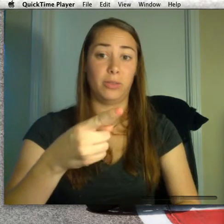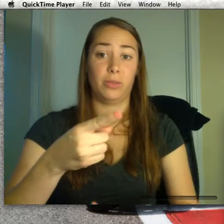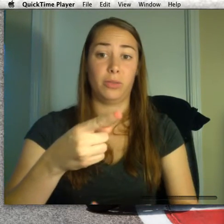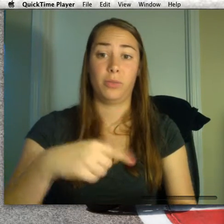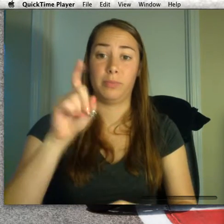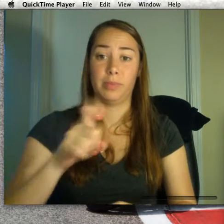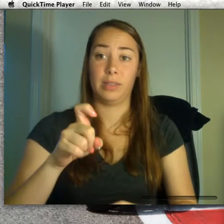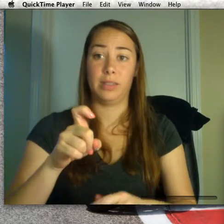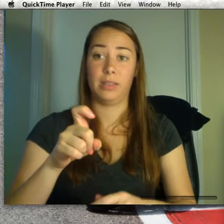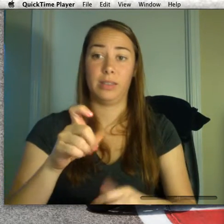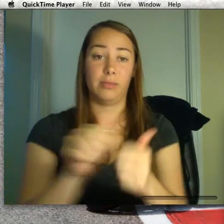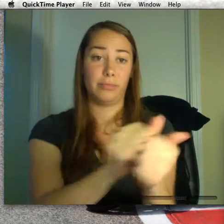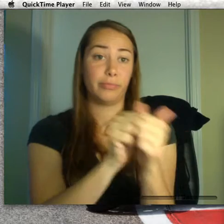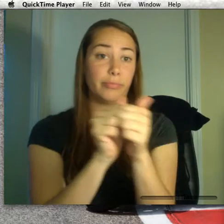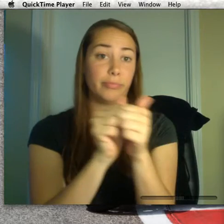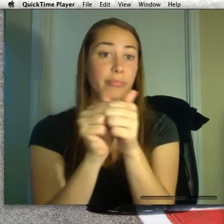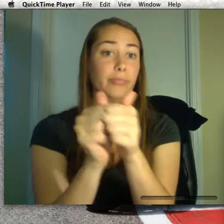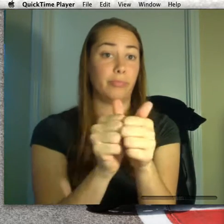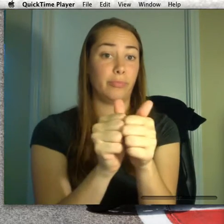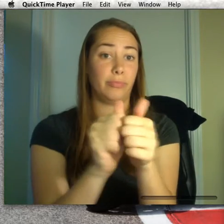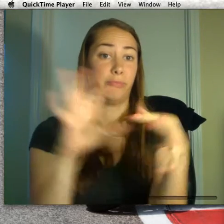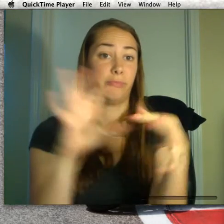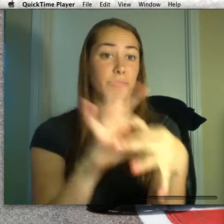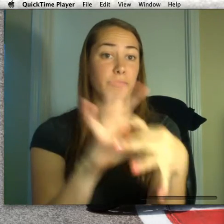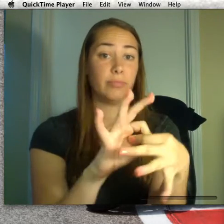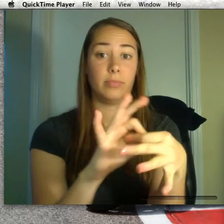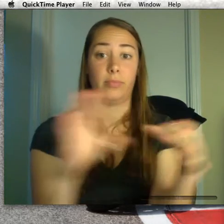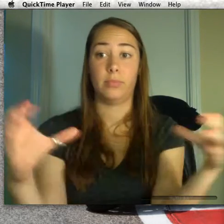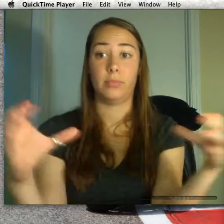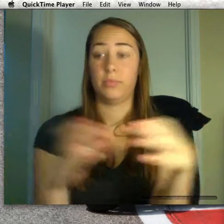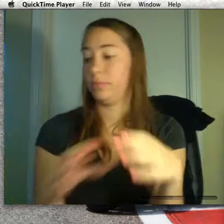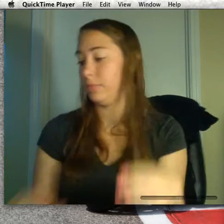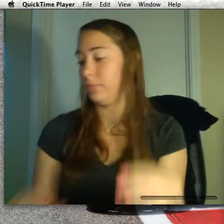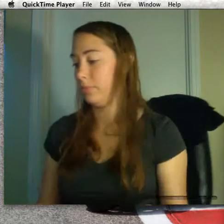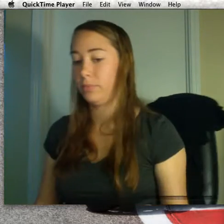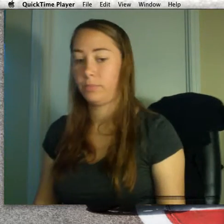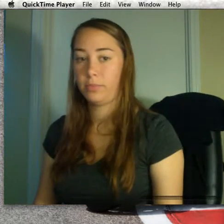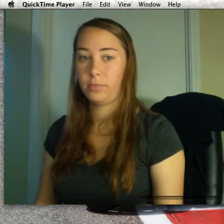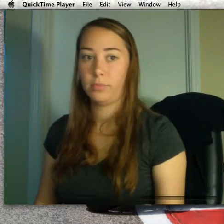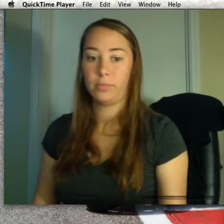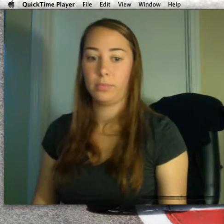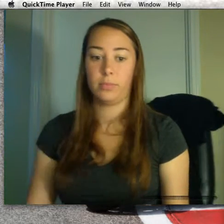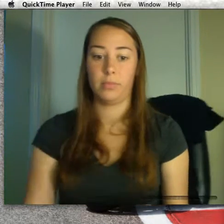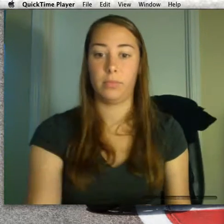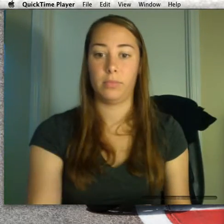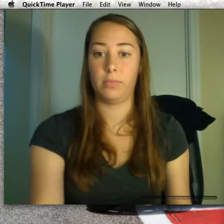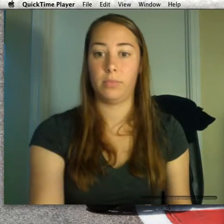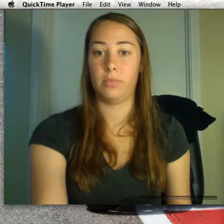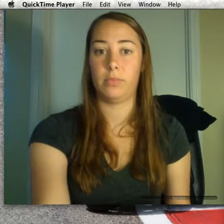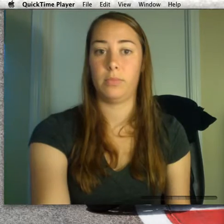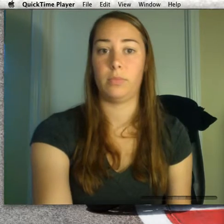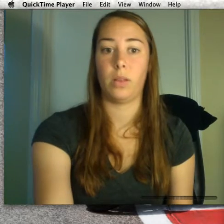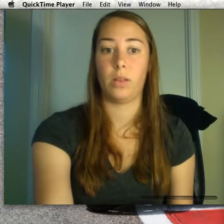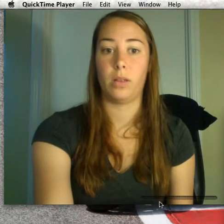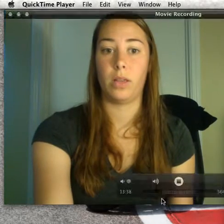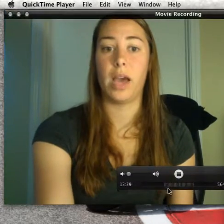sheep. Some barbed wire might tear my sheep apart. The good shepherd says,